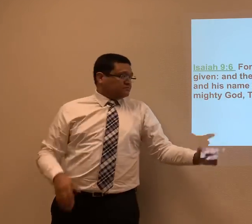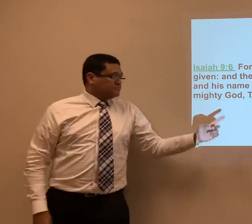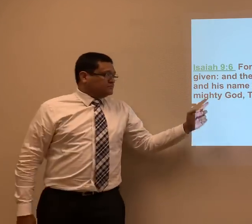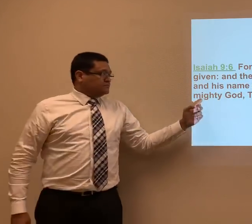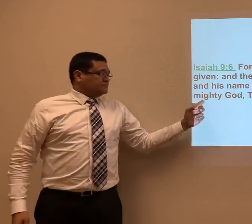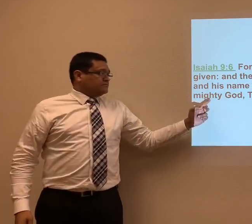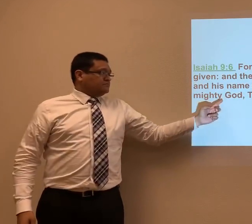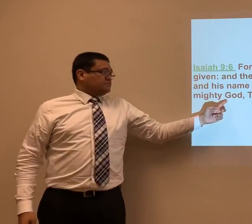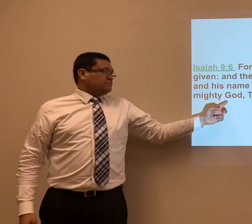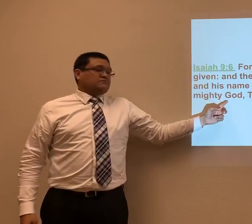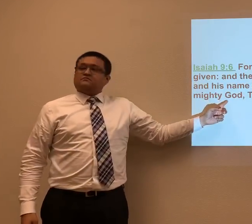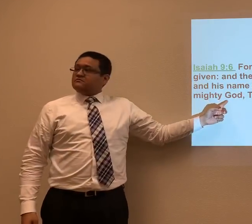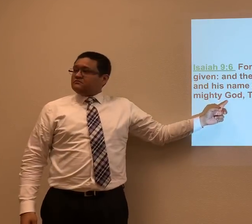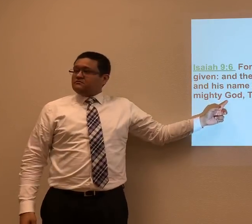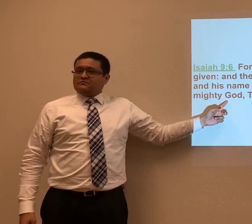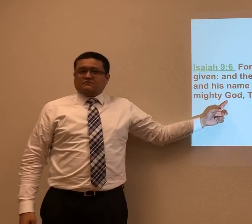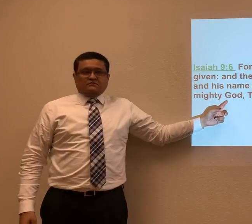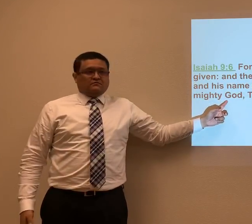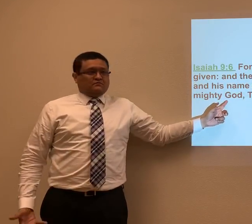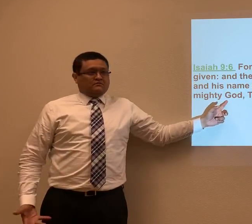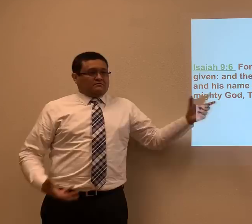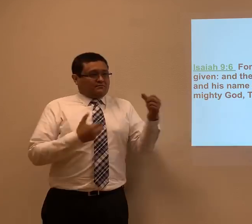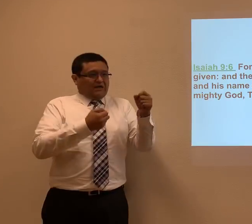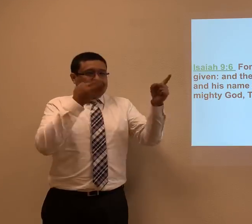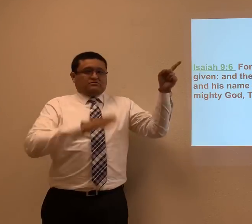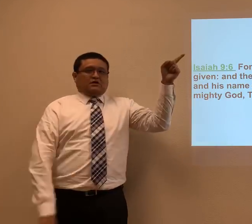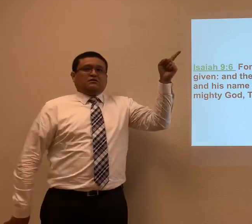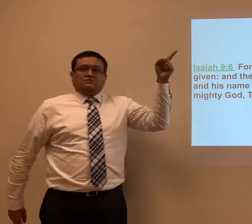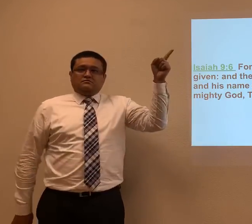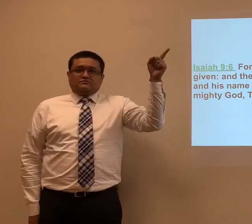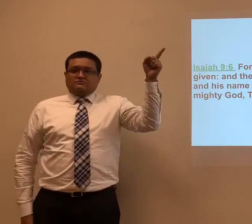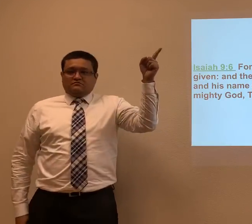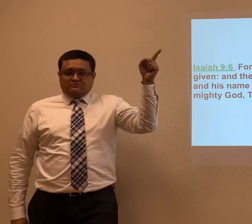had all power. He was the mighty God.